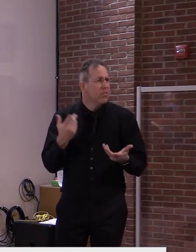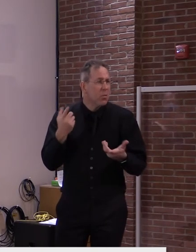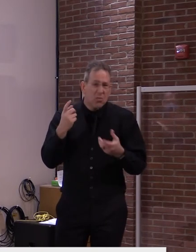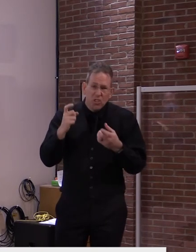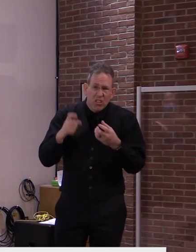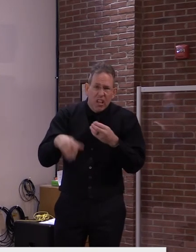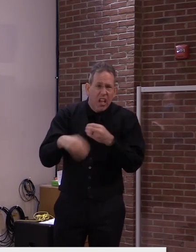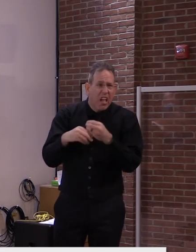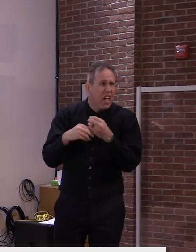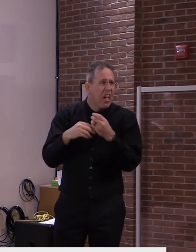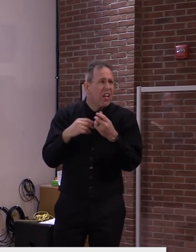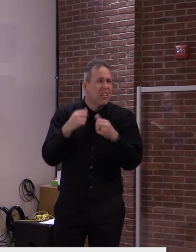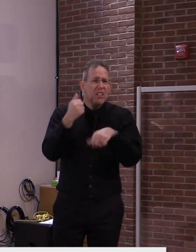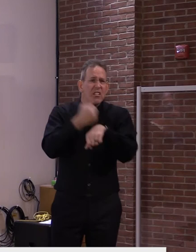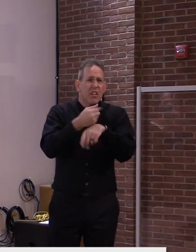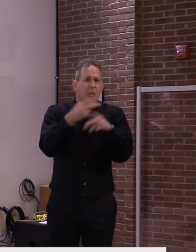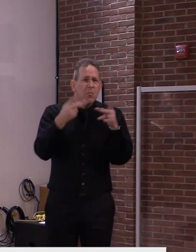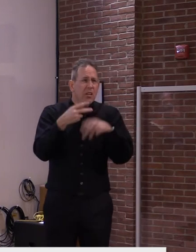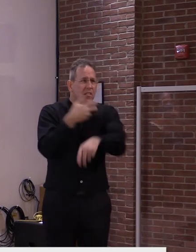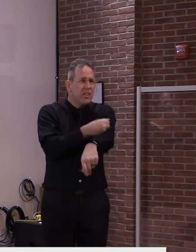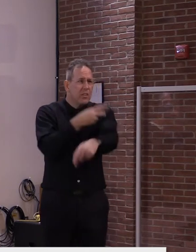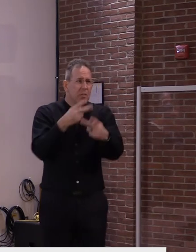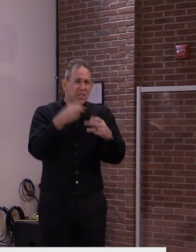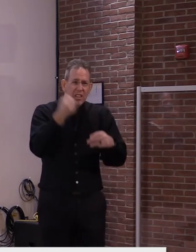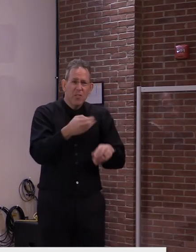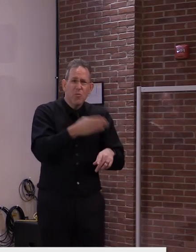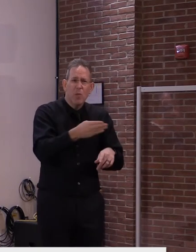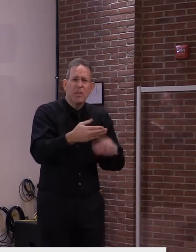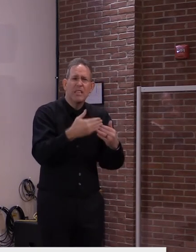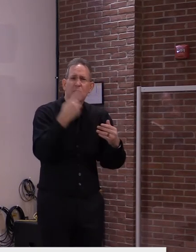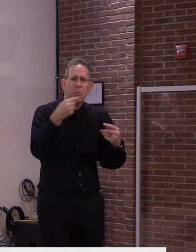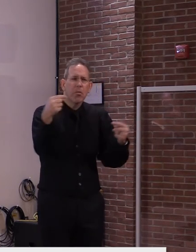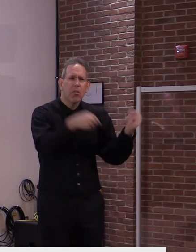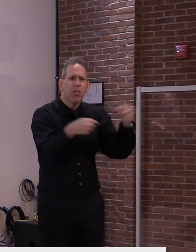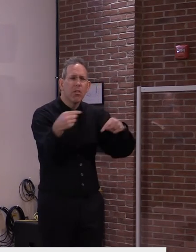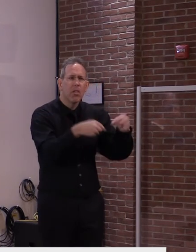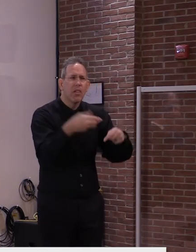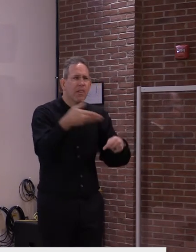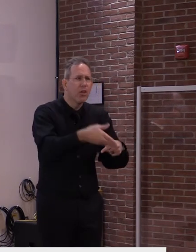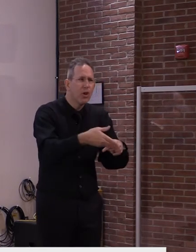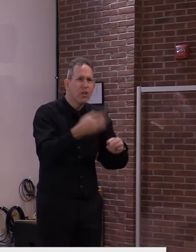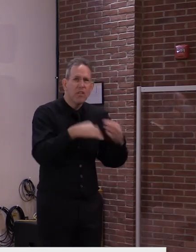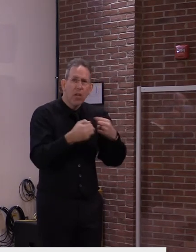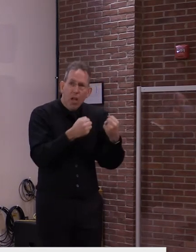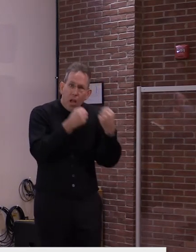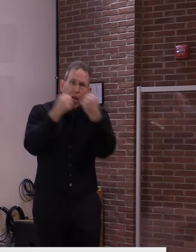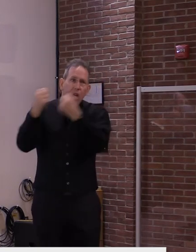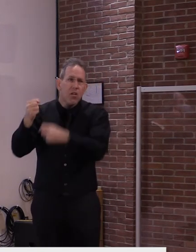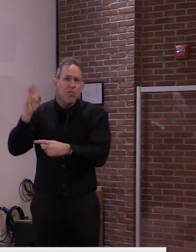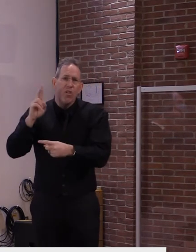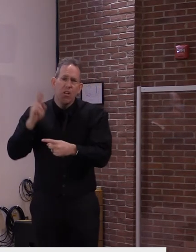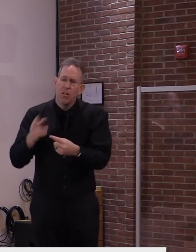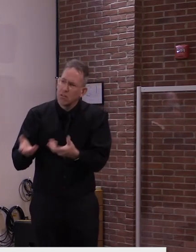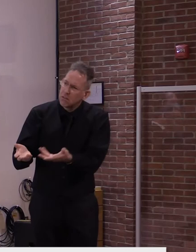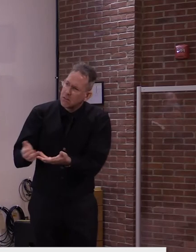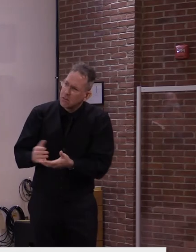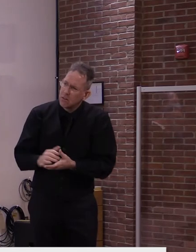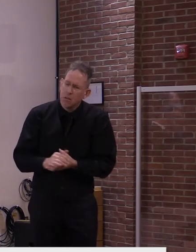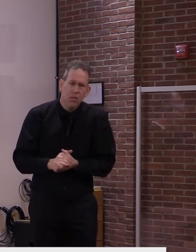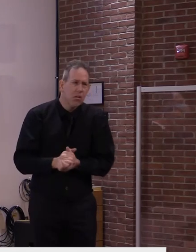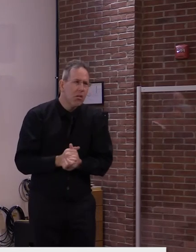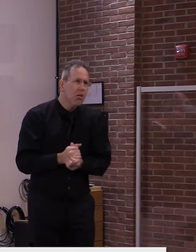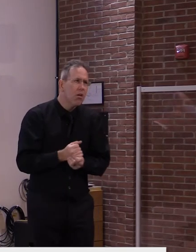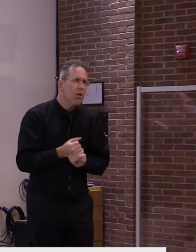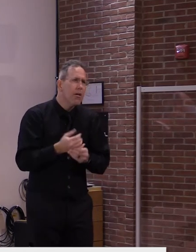an additional site in Brattleboro, or if there's or whether, you know, in a larger picture, just to, you know, if you can sort of talk